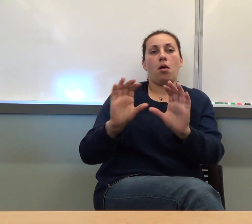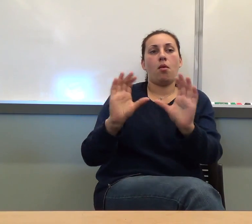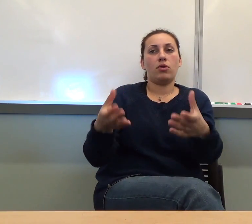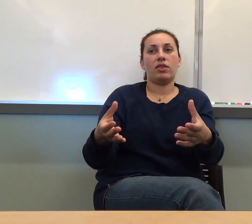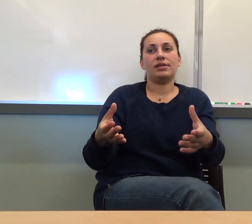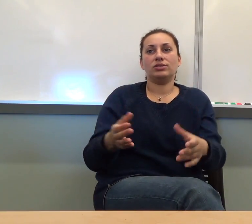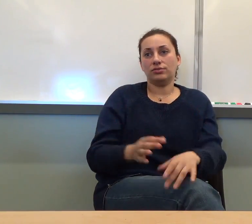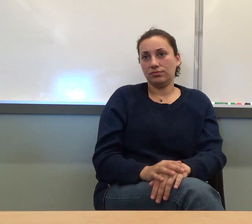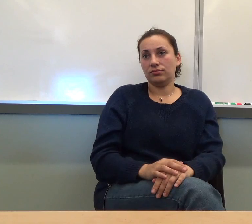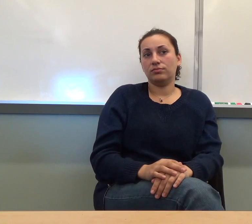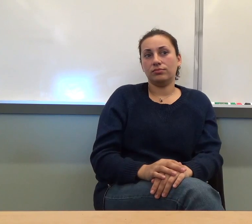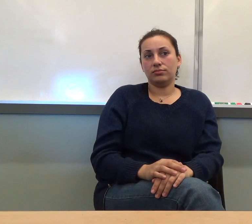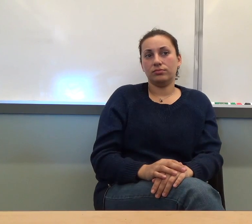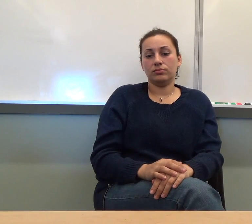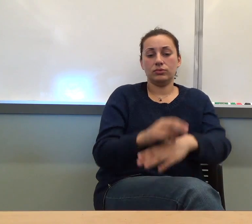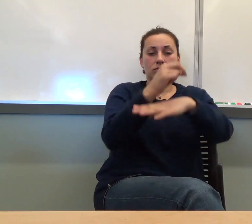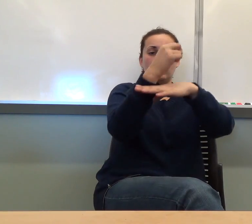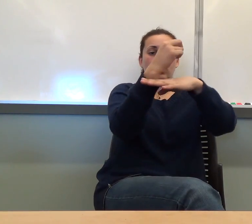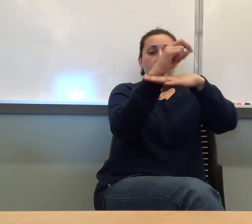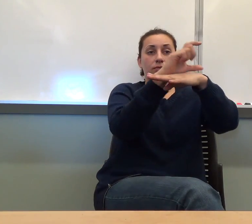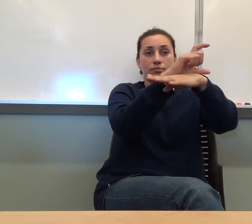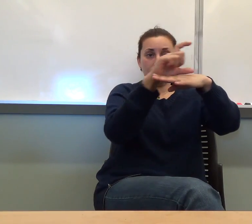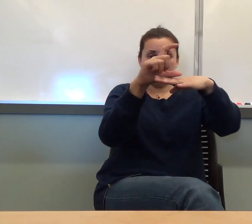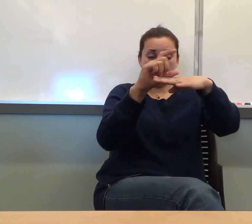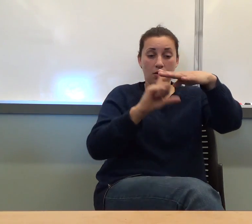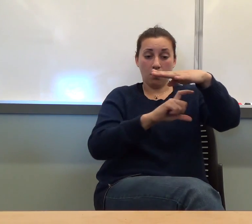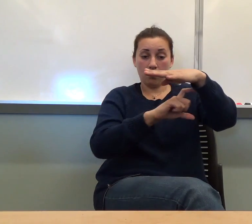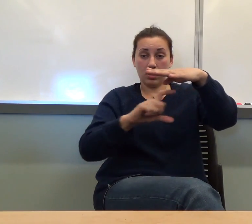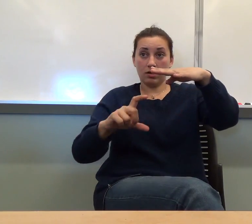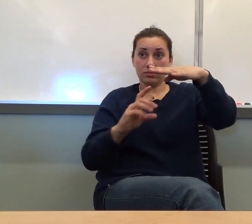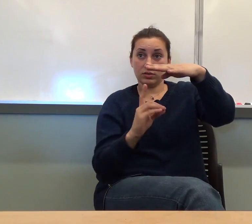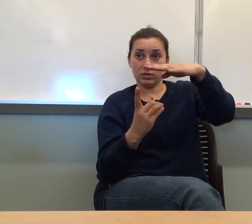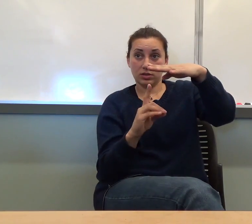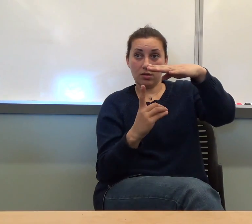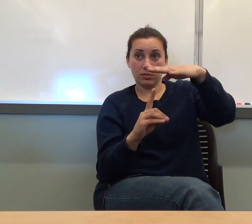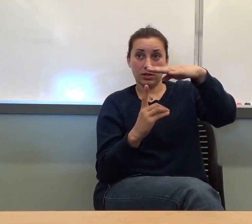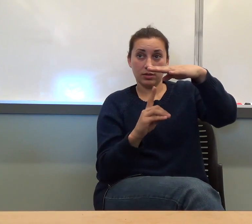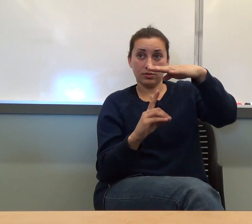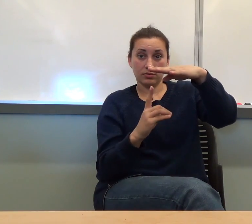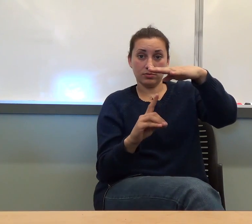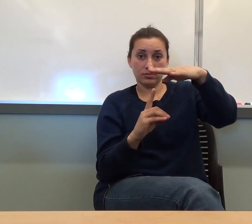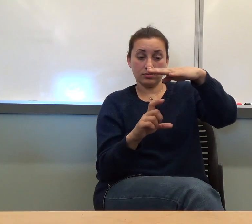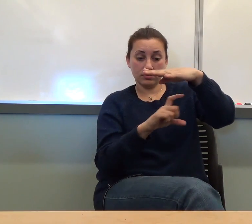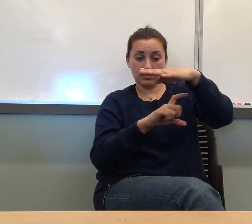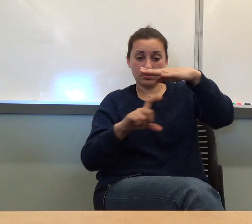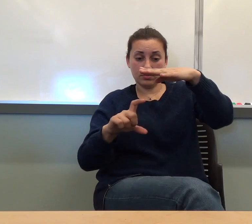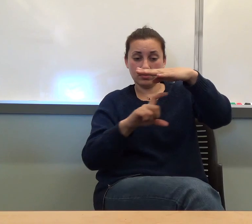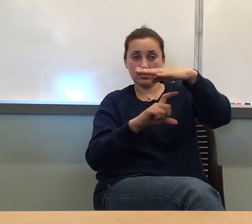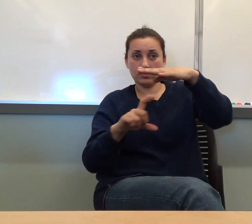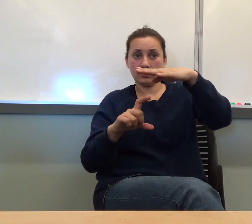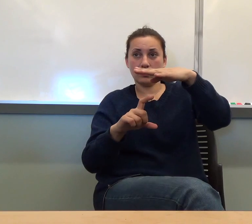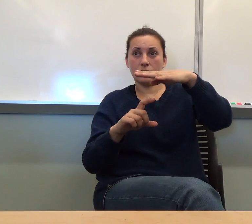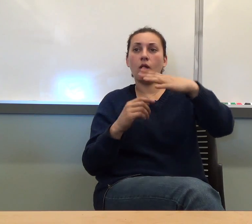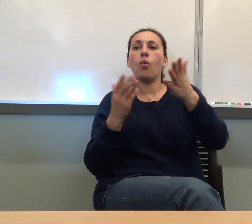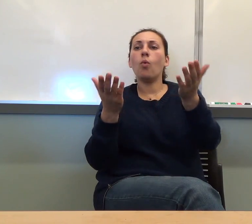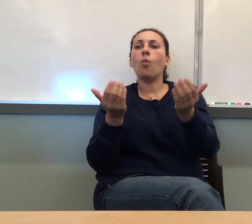So that's what goes in the top. On the bottom, they want the population in 1990. So it looks like